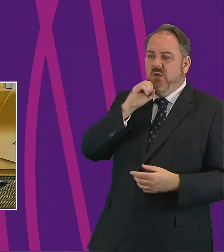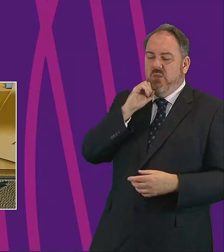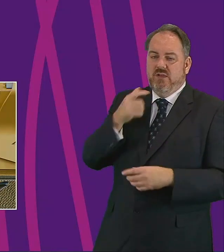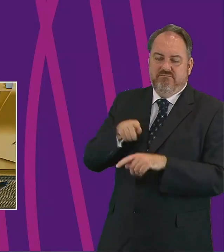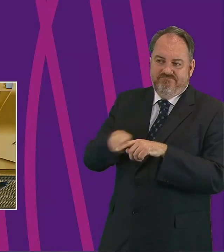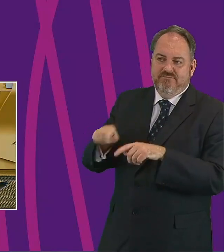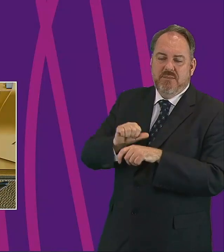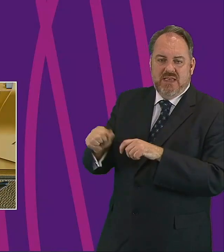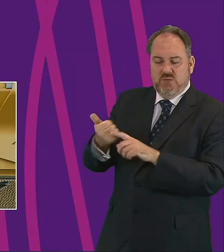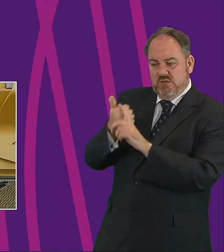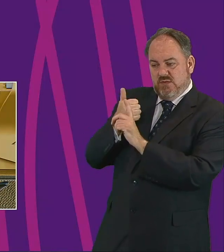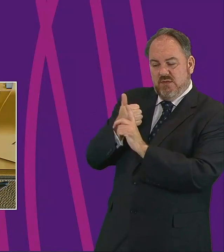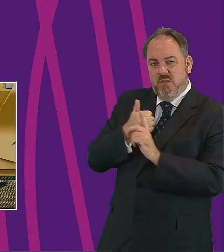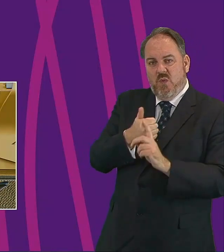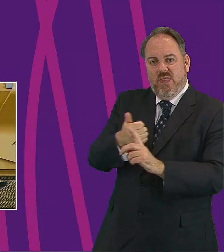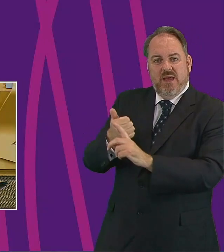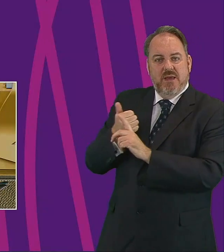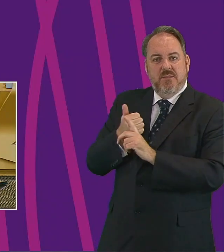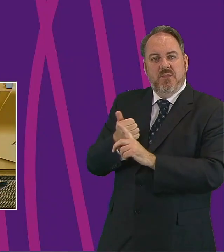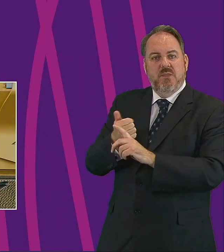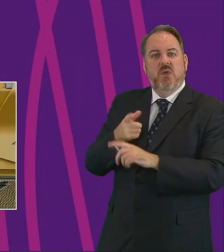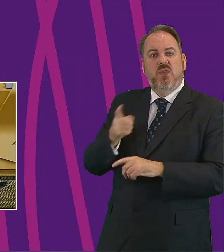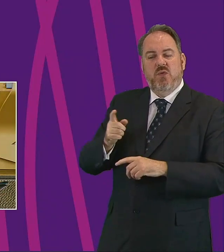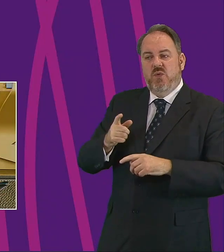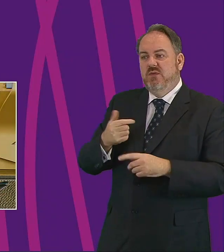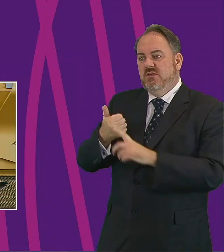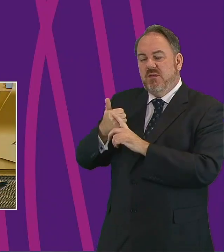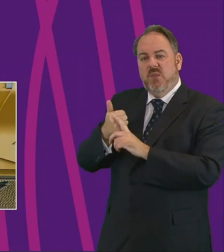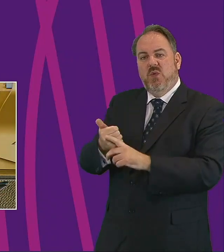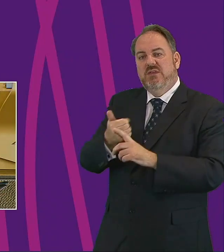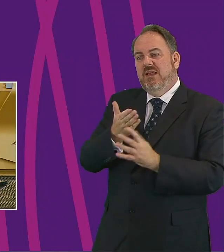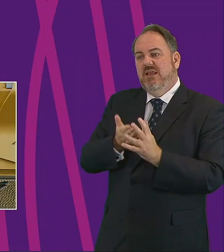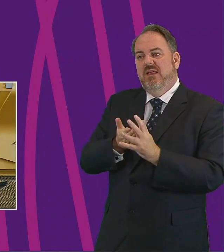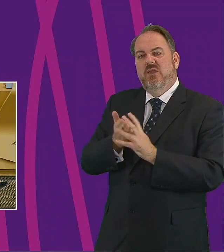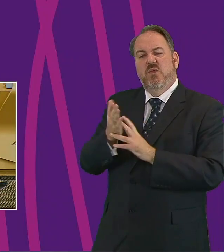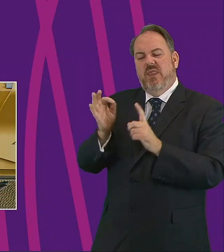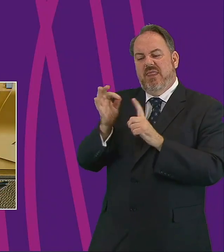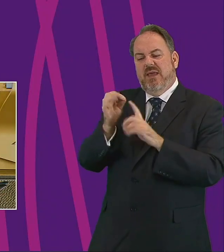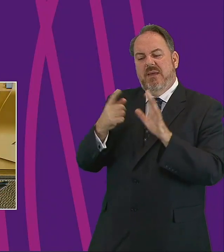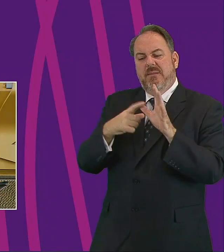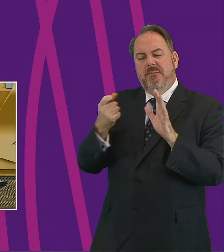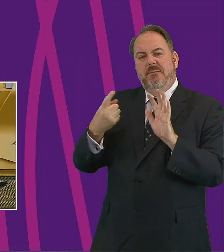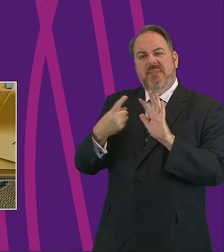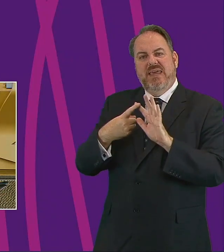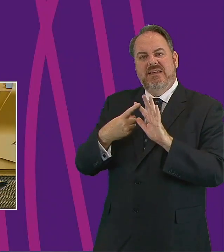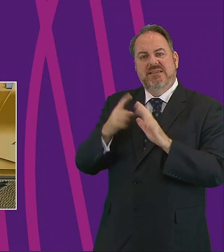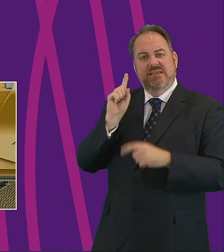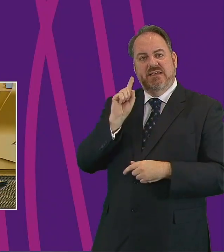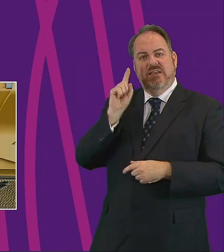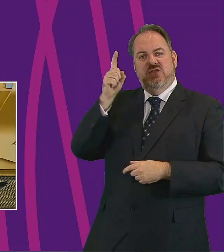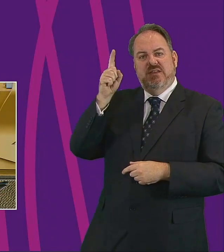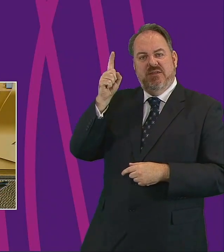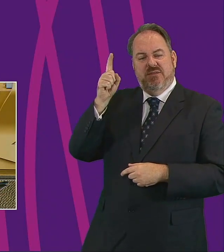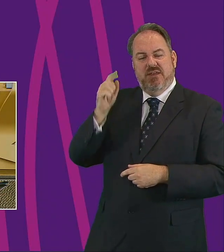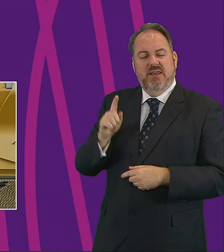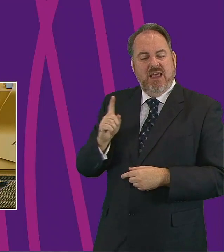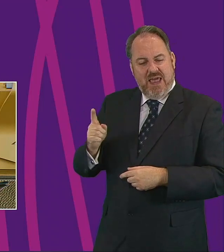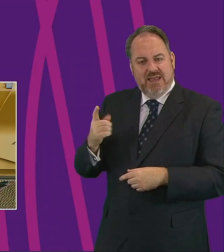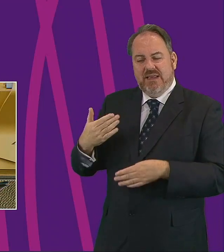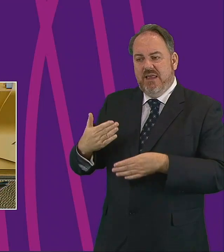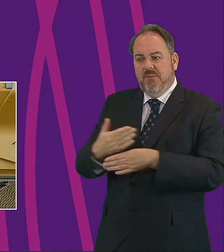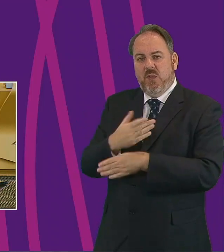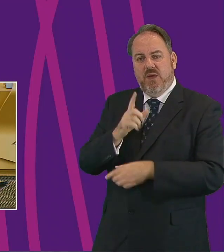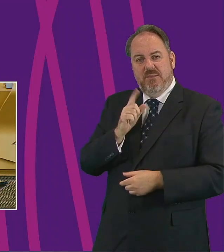we will provide support through the Partnership Action for Continuing Employment, the PACE initiative. Through providing skills development and employability